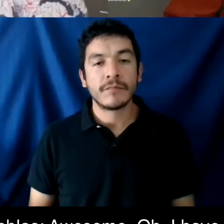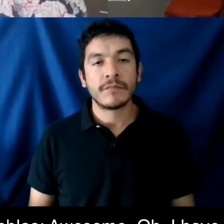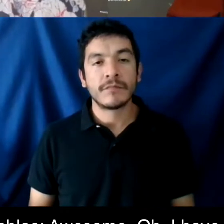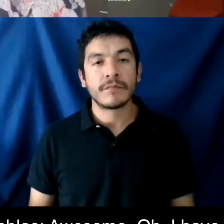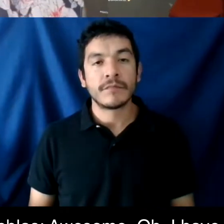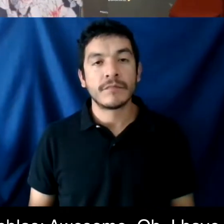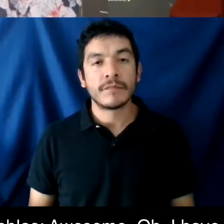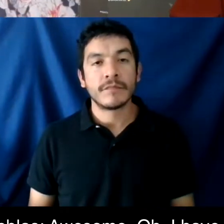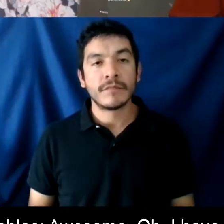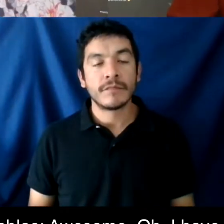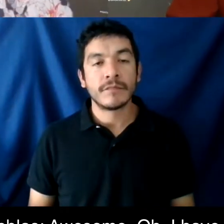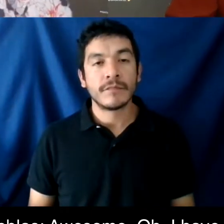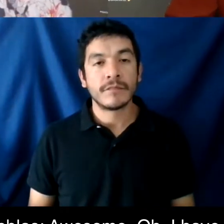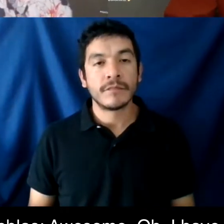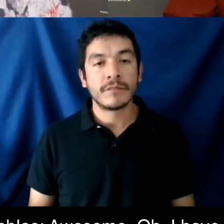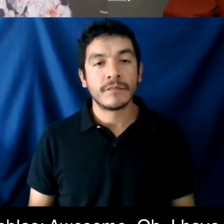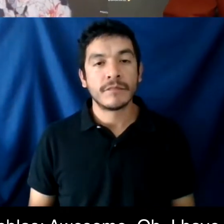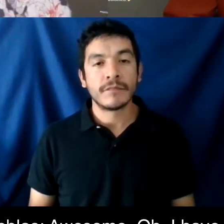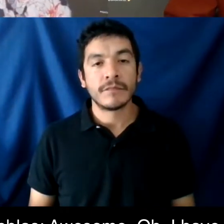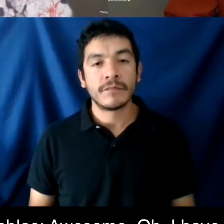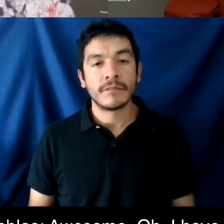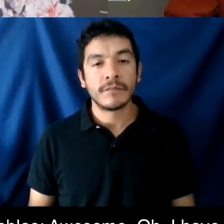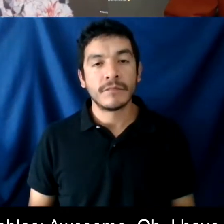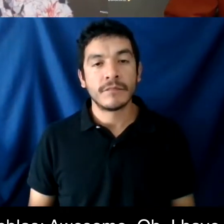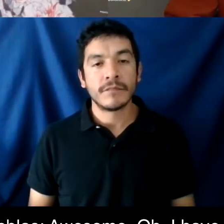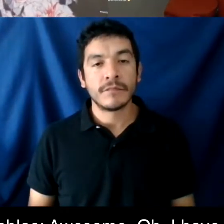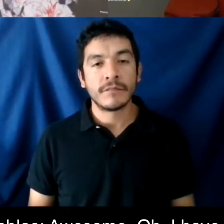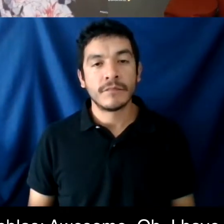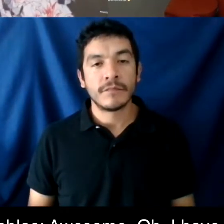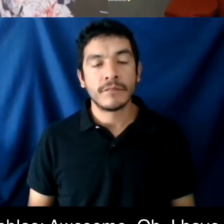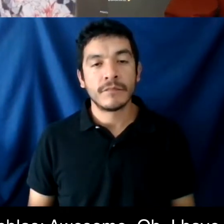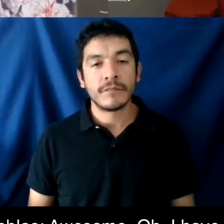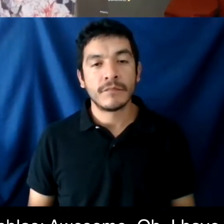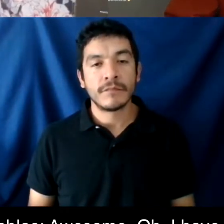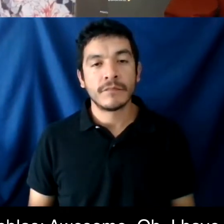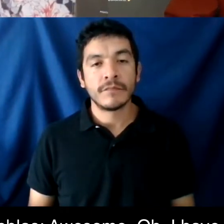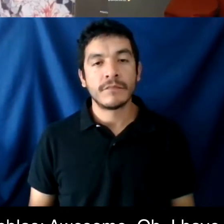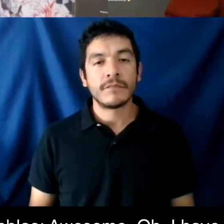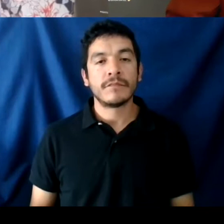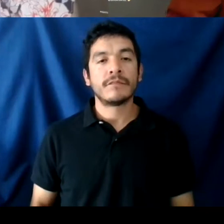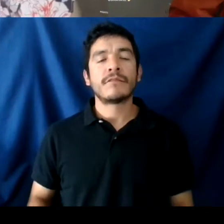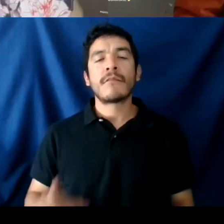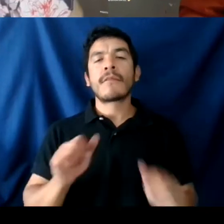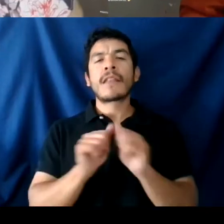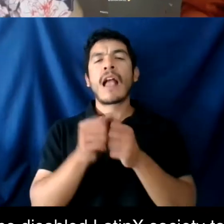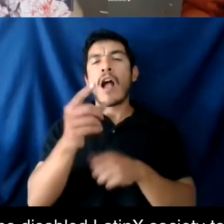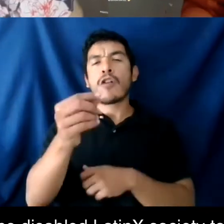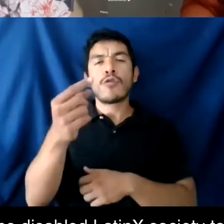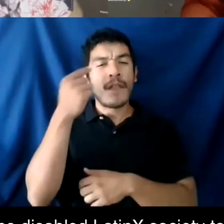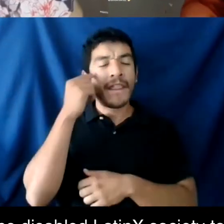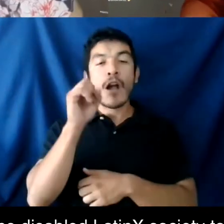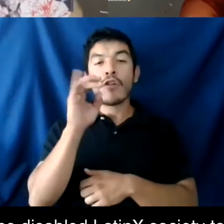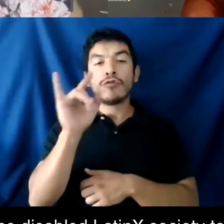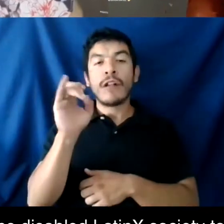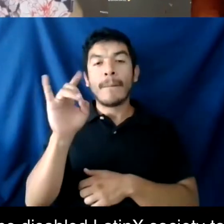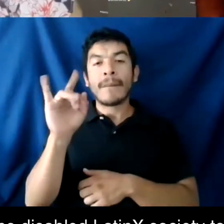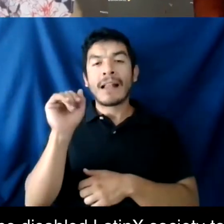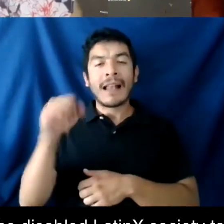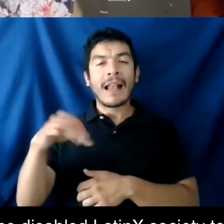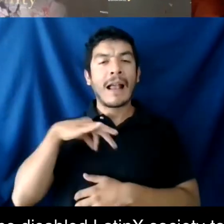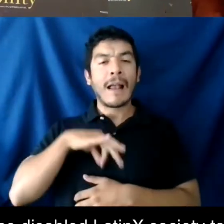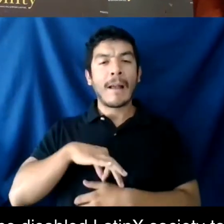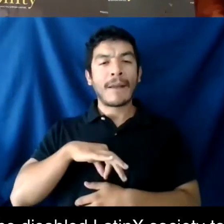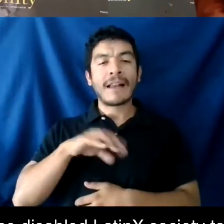Awesome. Oh, I have a question for you. How do you think social media can benefit the disabled